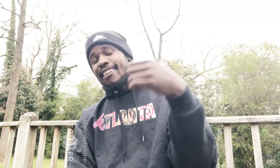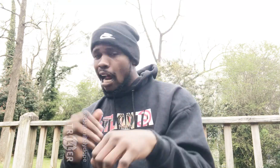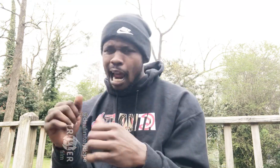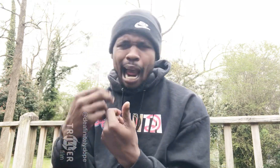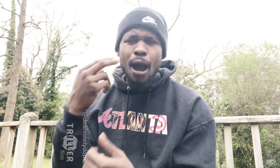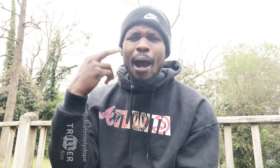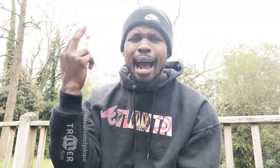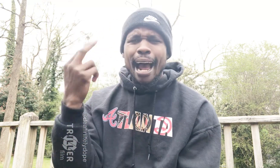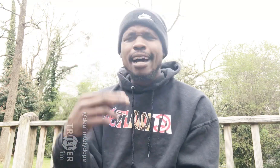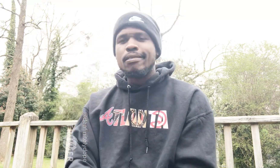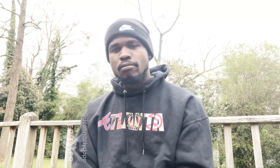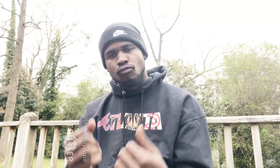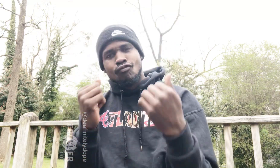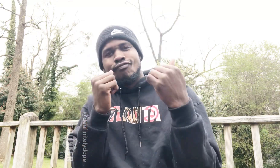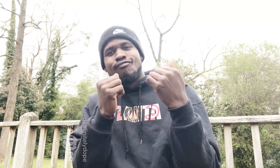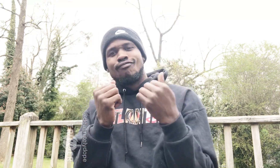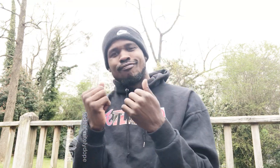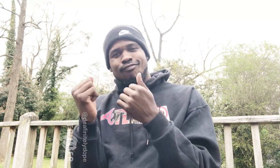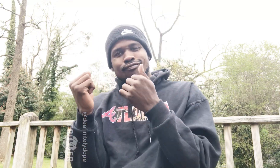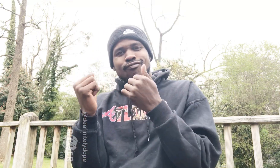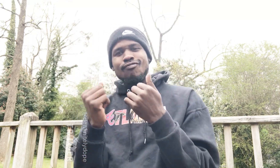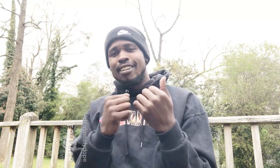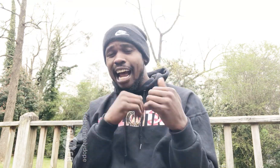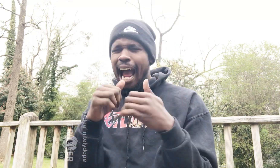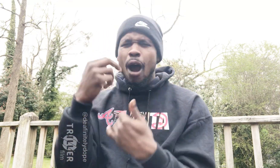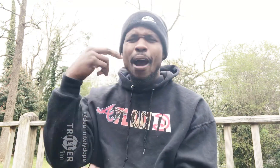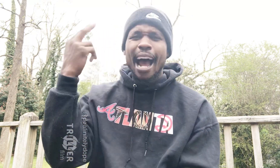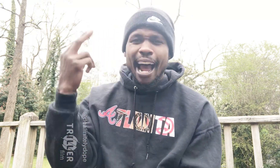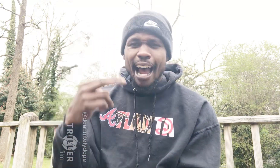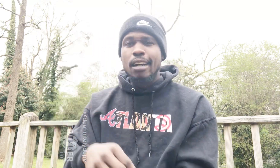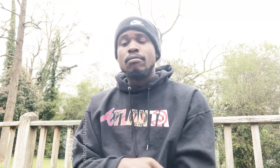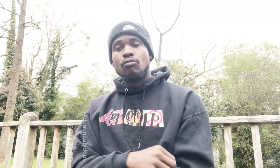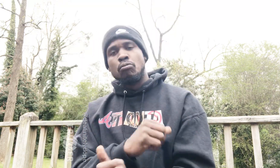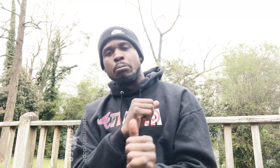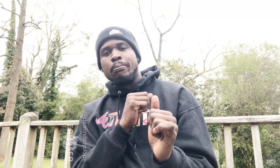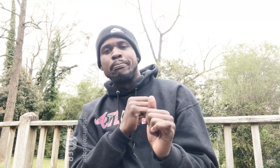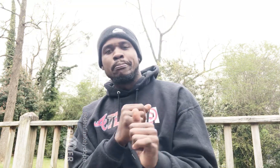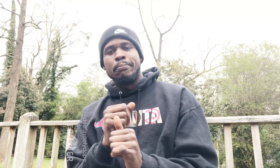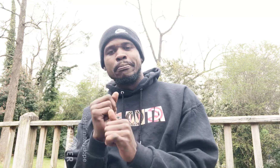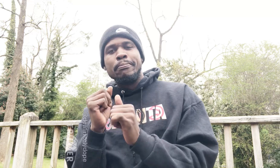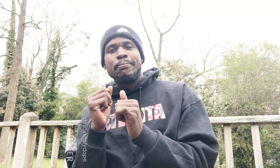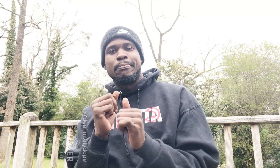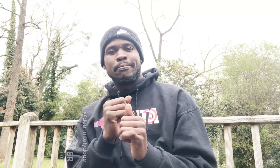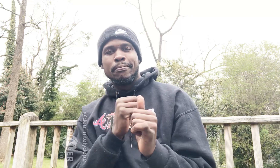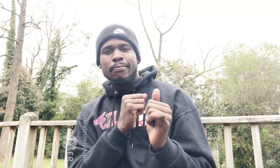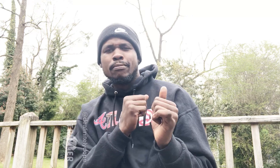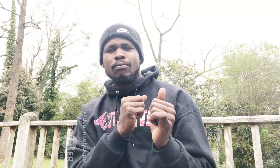high? Yeah. Hey, how high? Yeah. How high? Yeah.